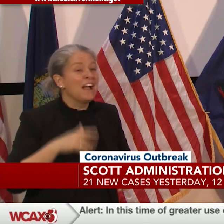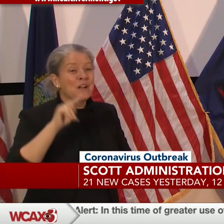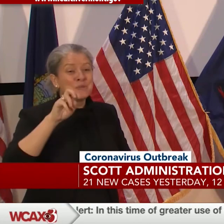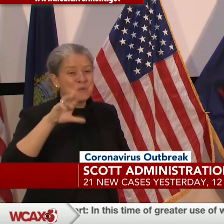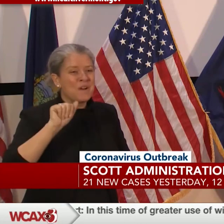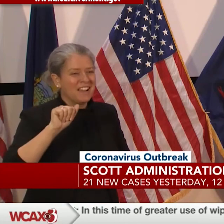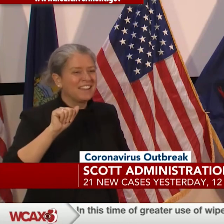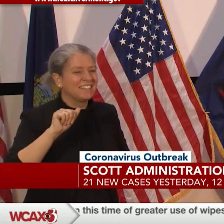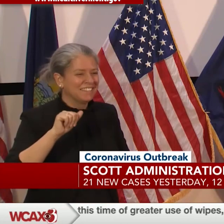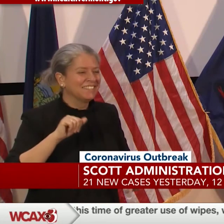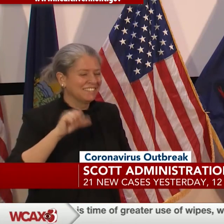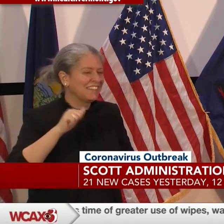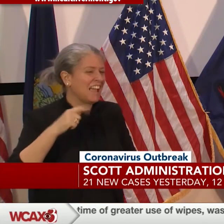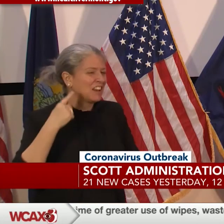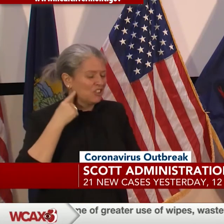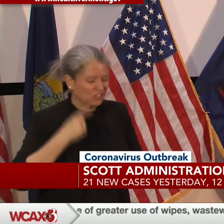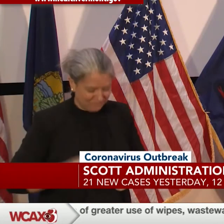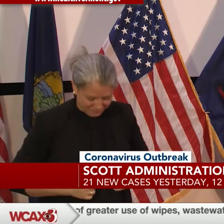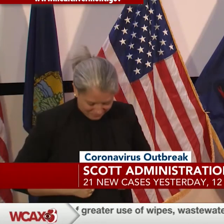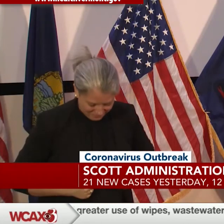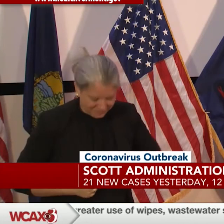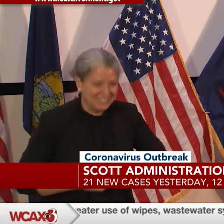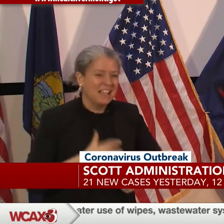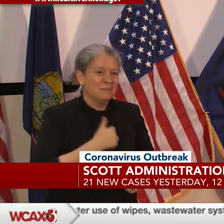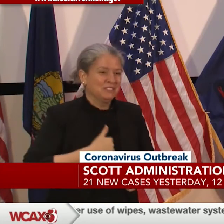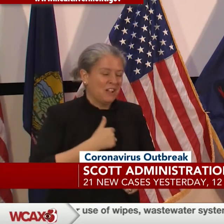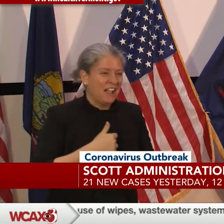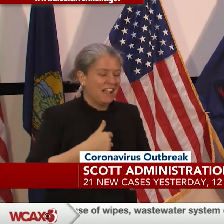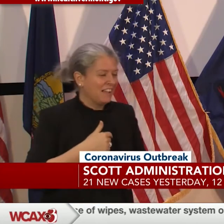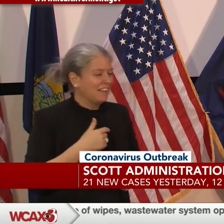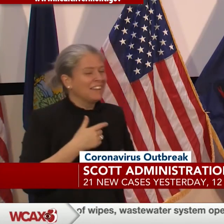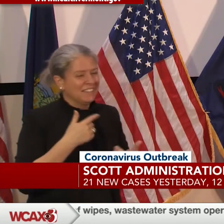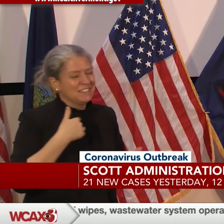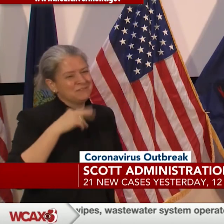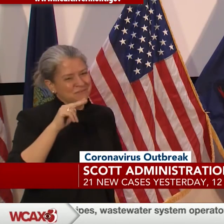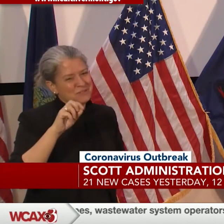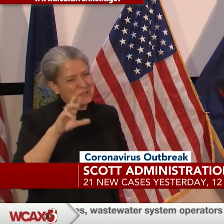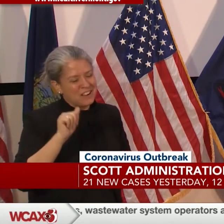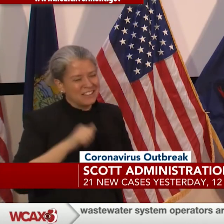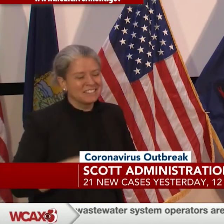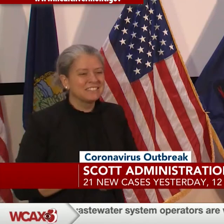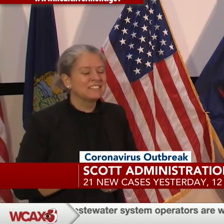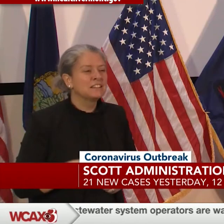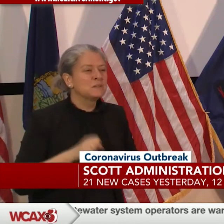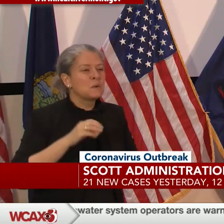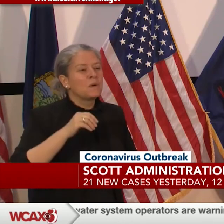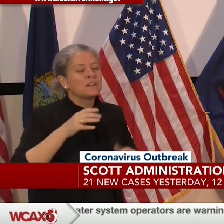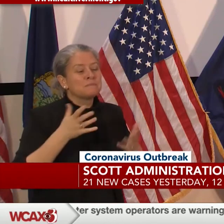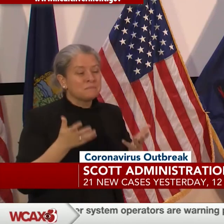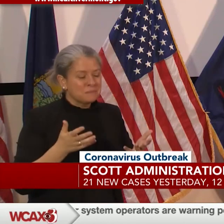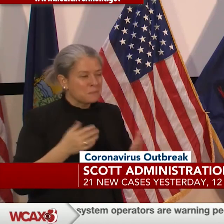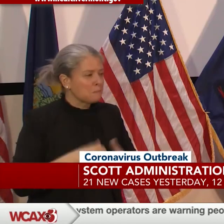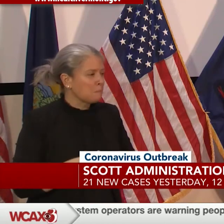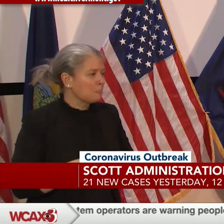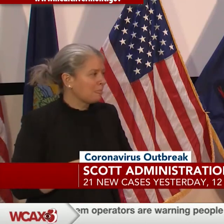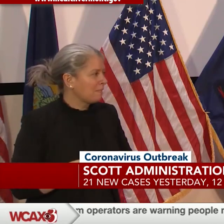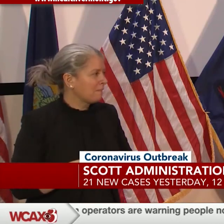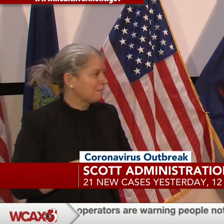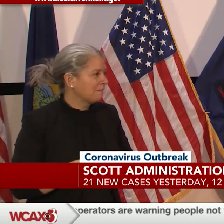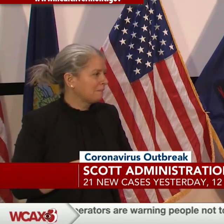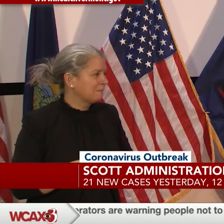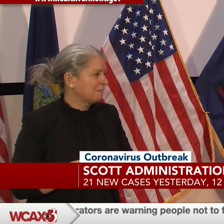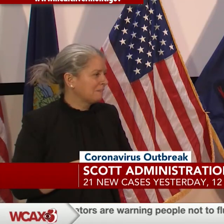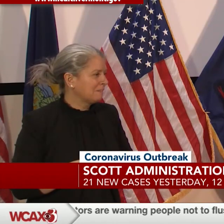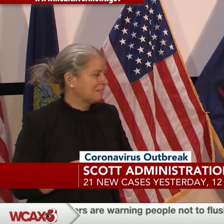Can you hear me? We can. Okay, yes. Hi, this is Nora. So, yes, I was wondering, is